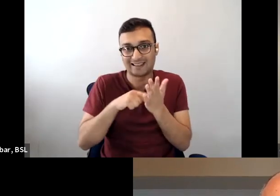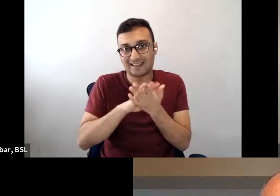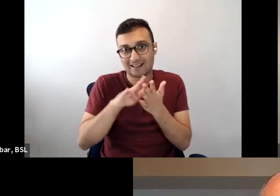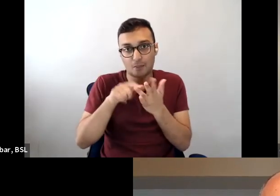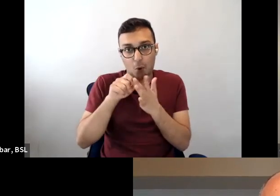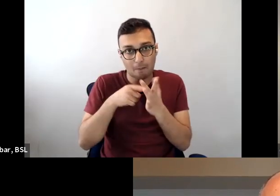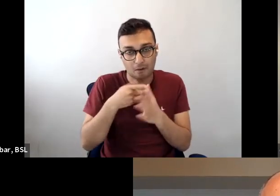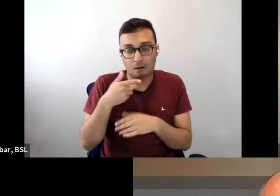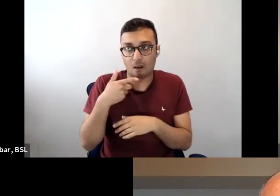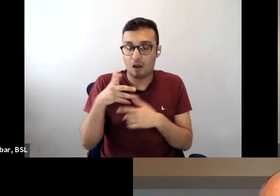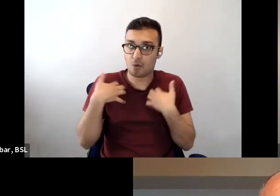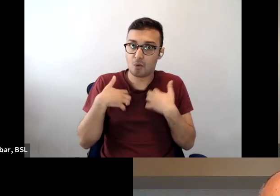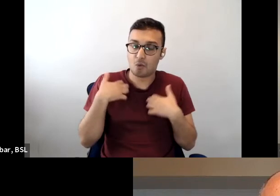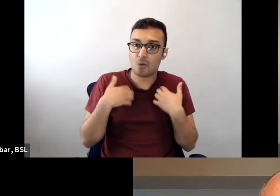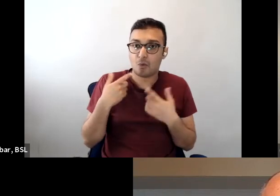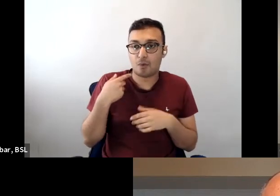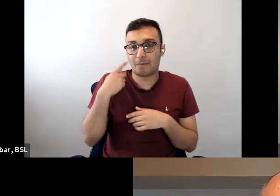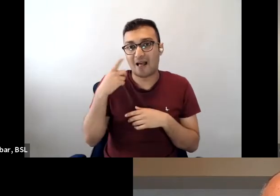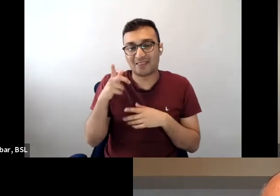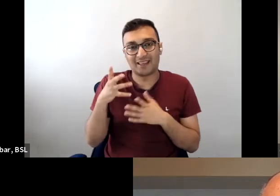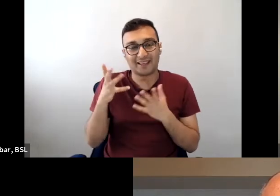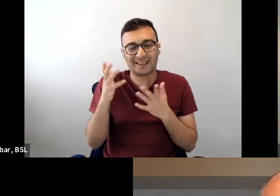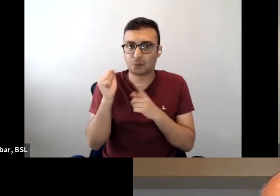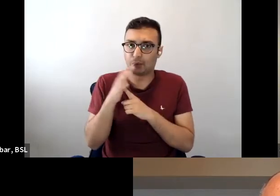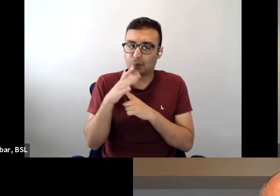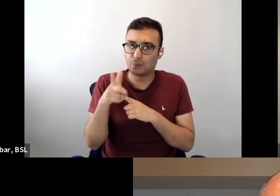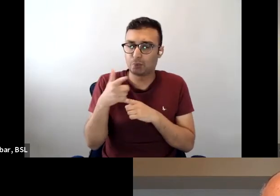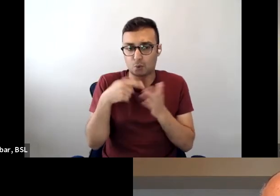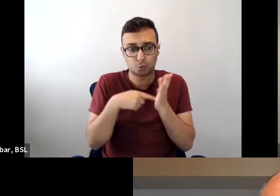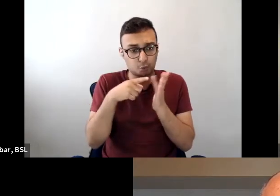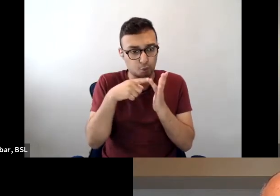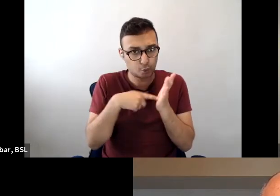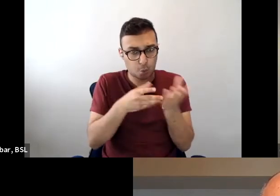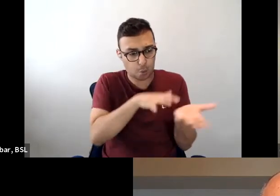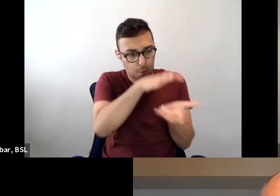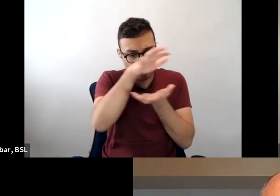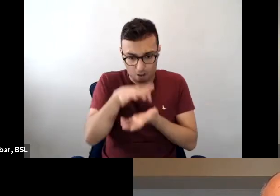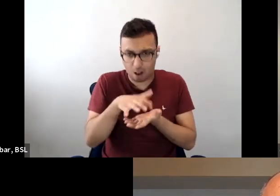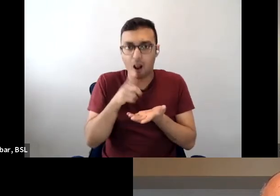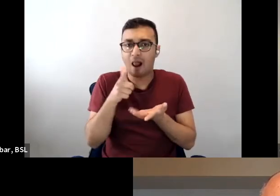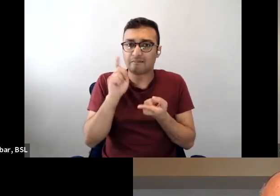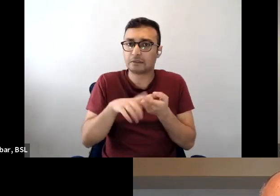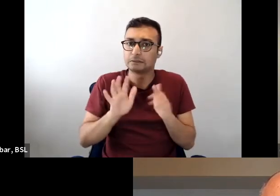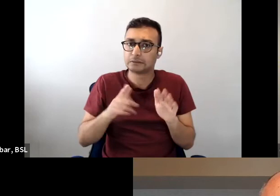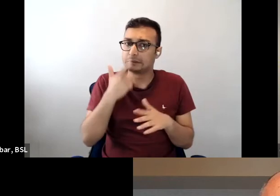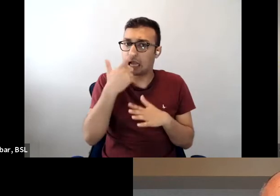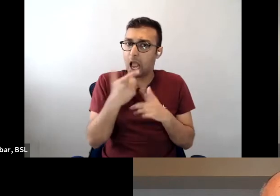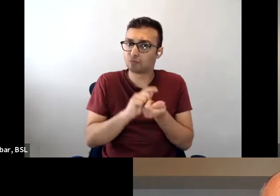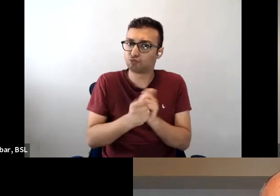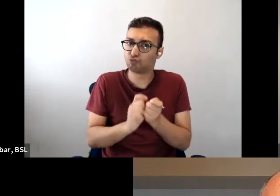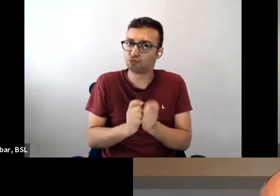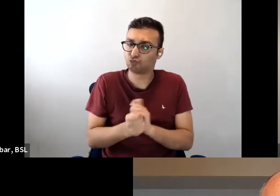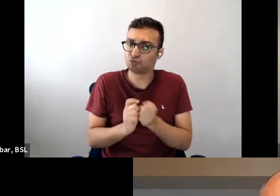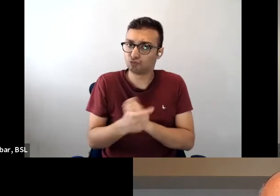the value of being able to customize the tool, about the stakeholders and the importance and the involvement through workshops,